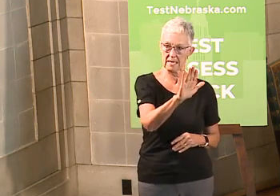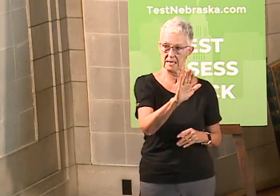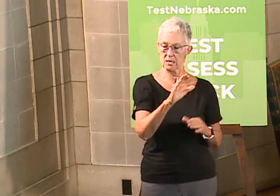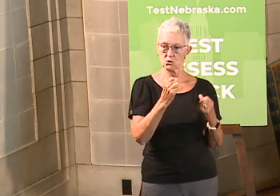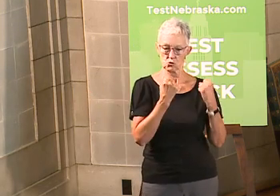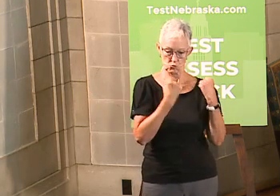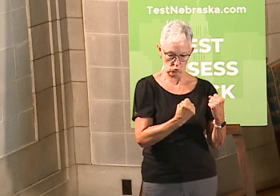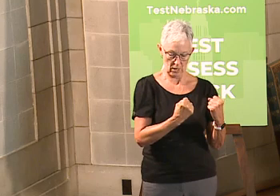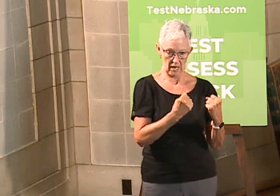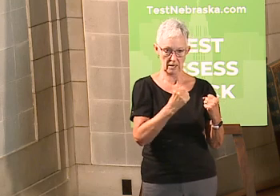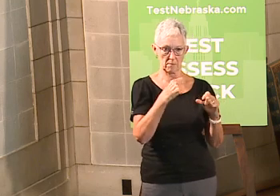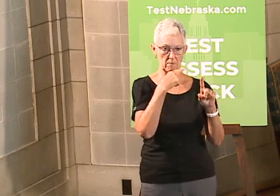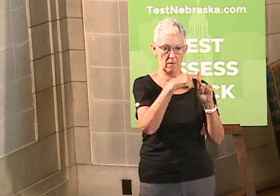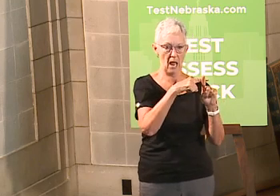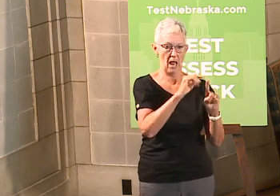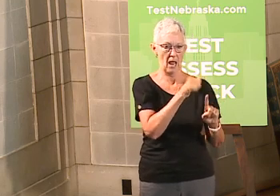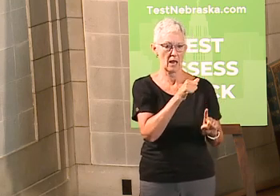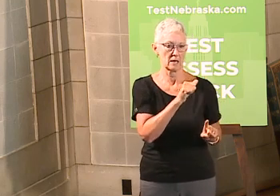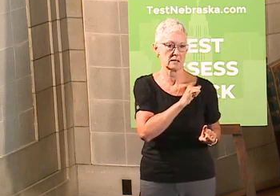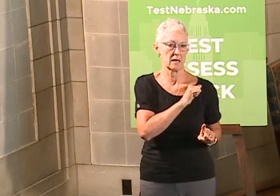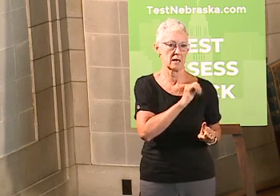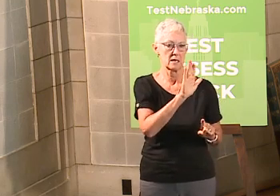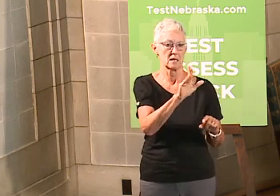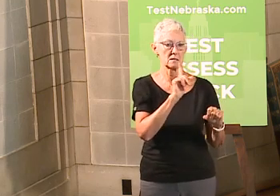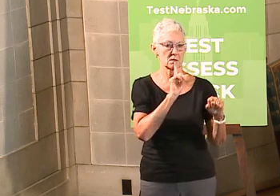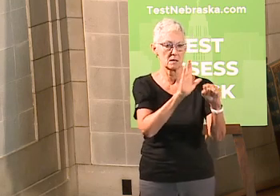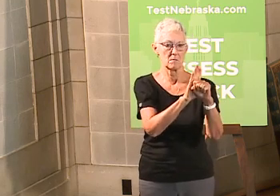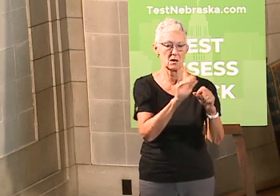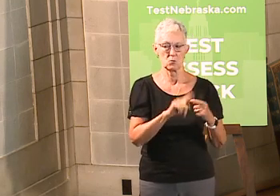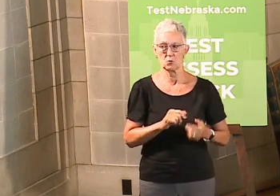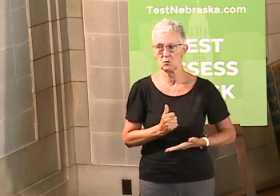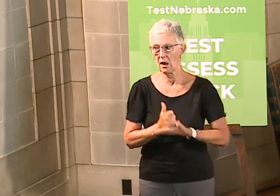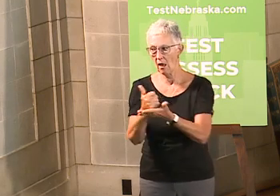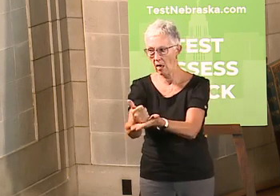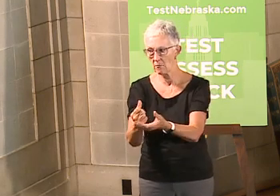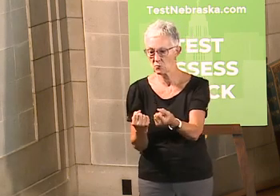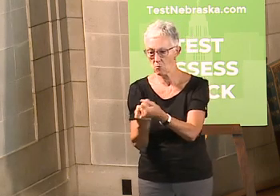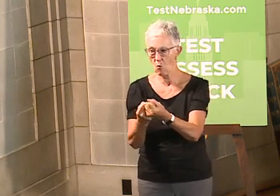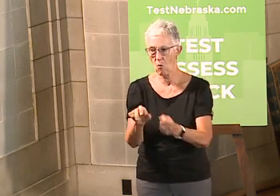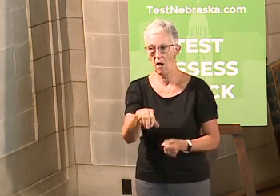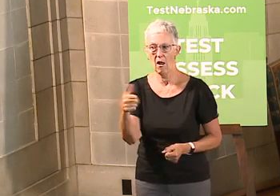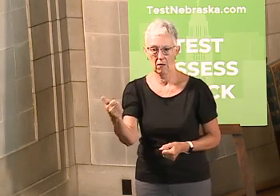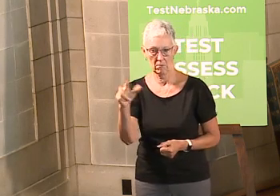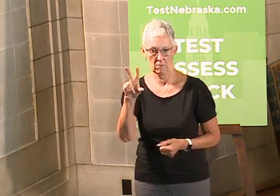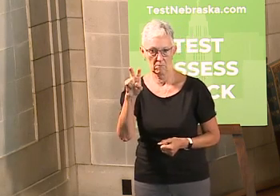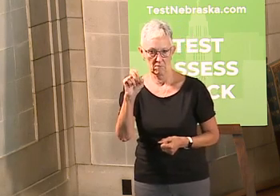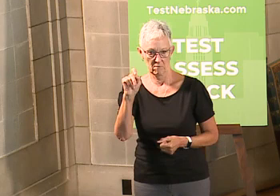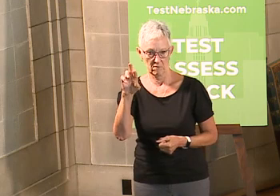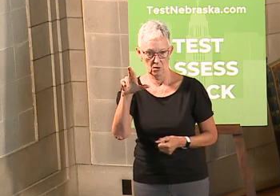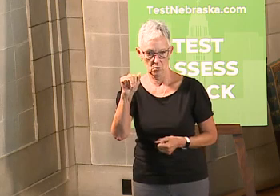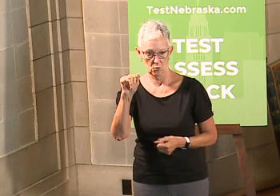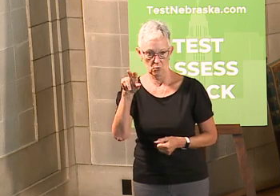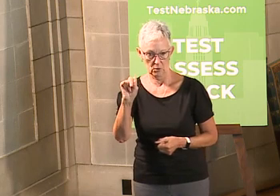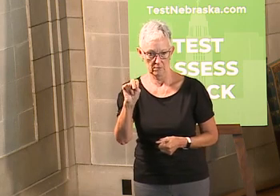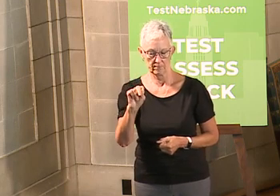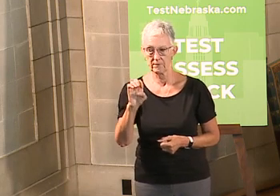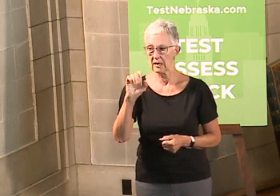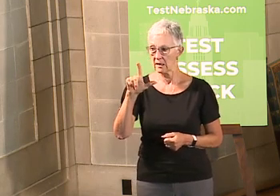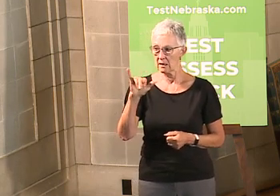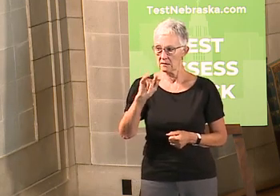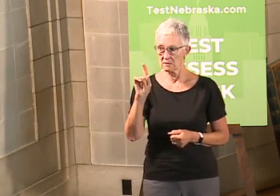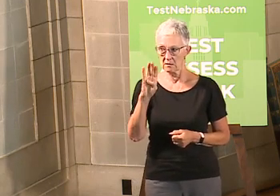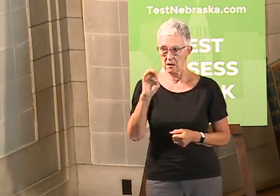positive attitude, and commitment to helping other veterans and their families. Senator Elizabeth Dole shares a similar